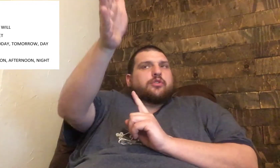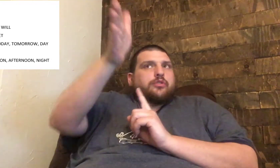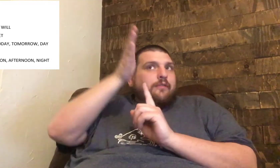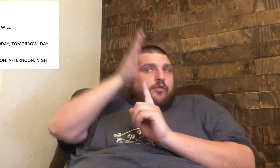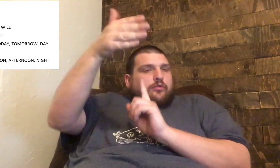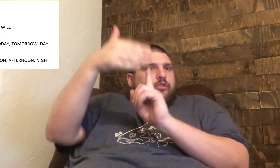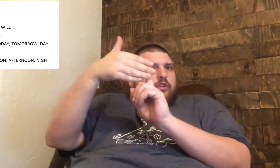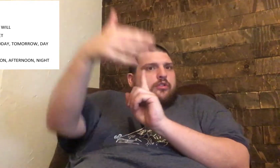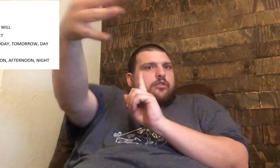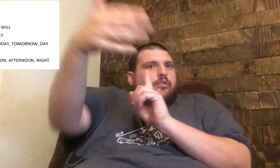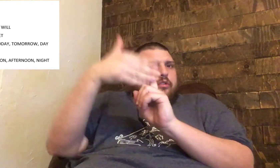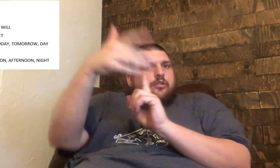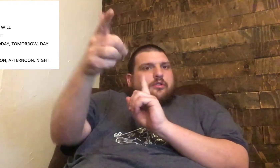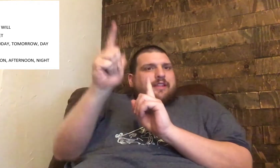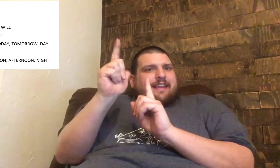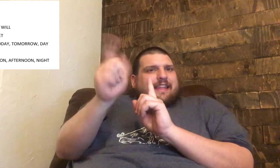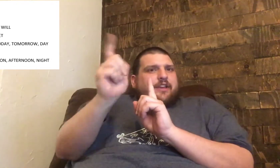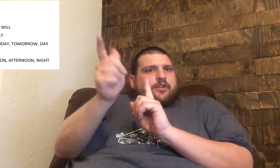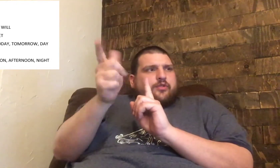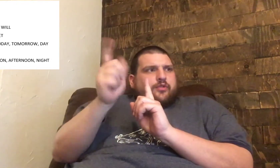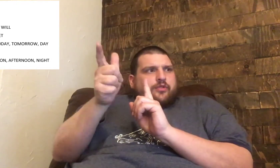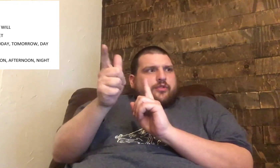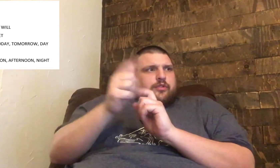in the future. The future goes forward later.